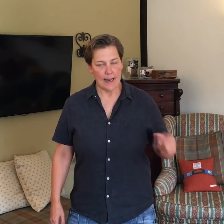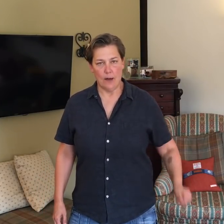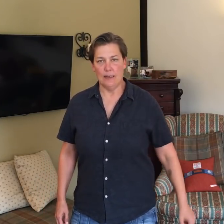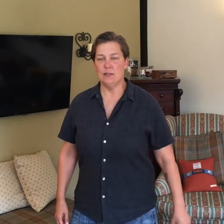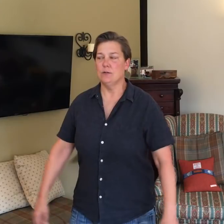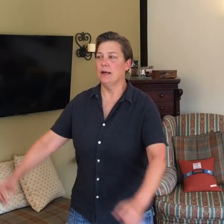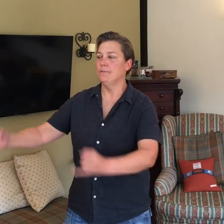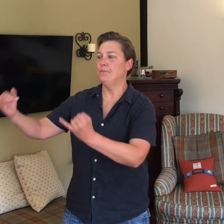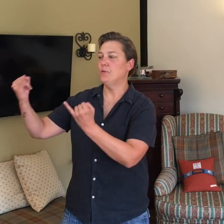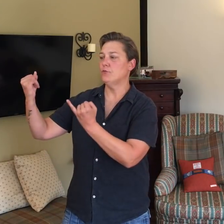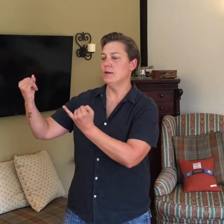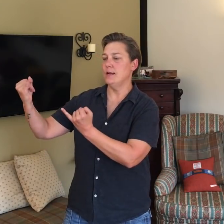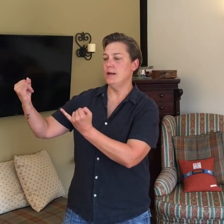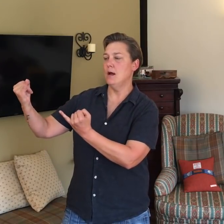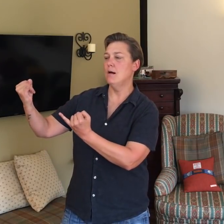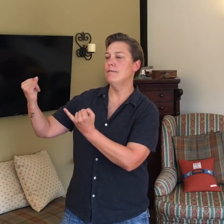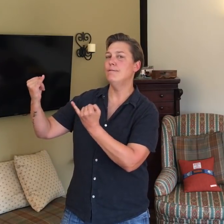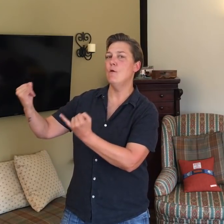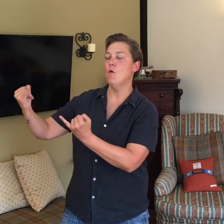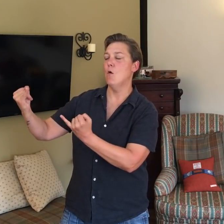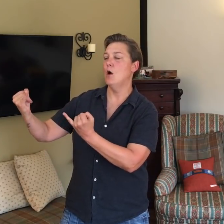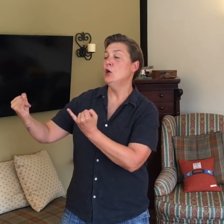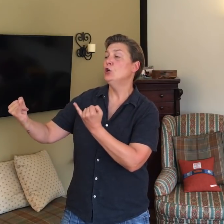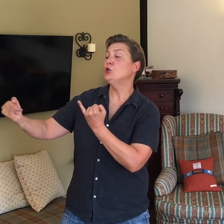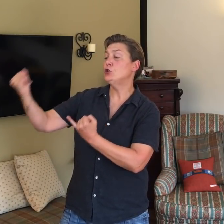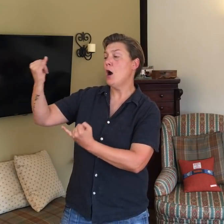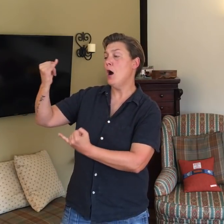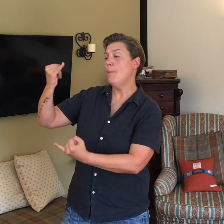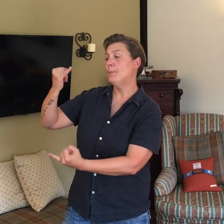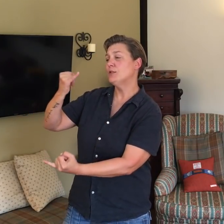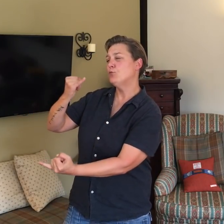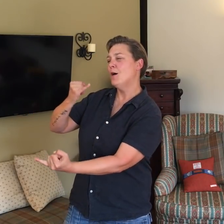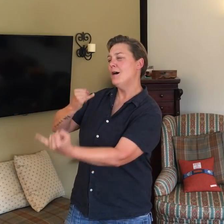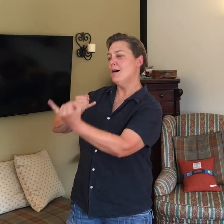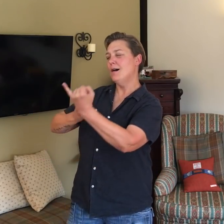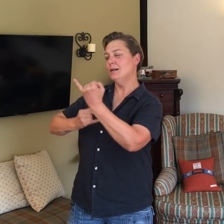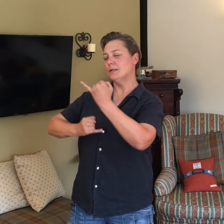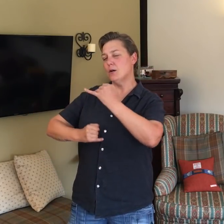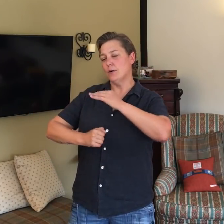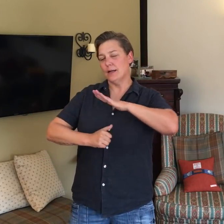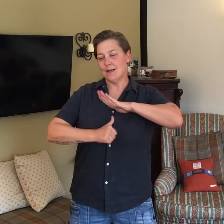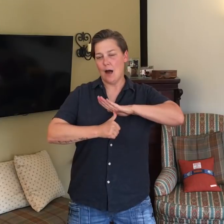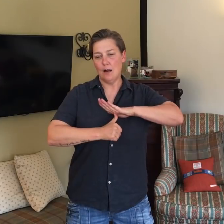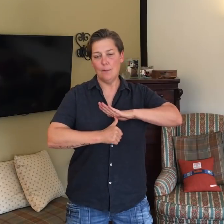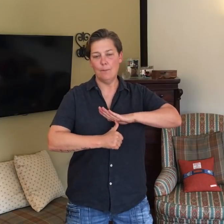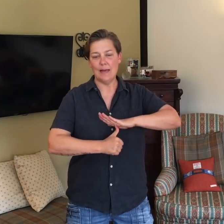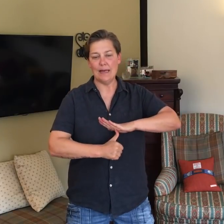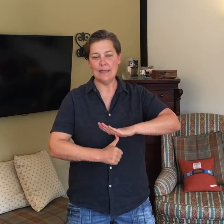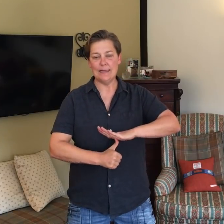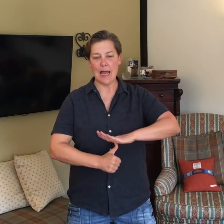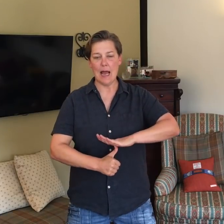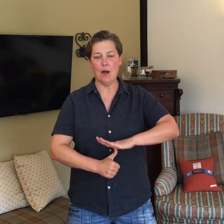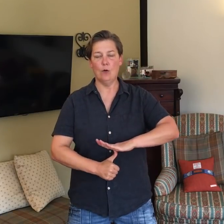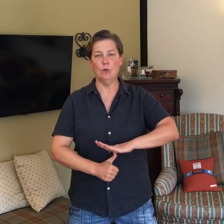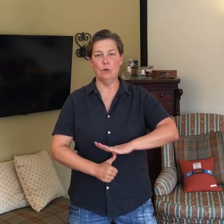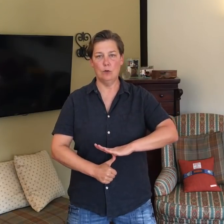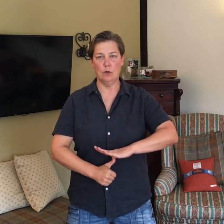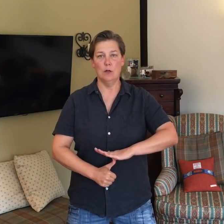down, let's do that. 3, 4. Sharpest words gonna cut me down.